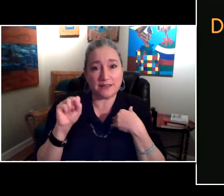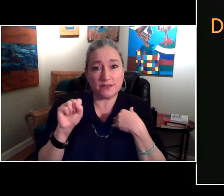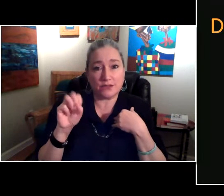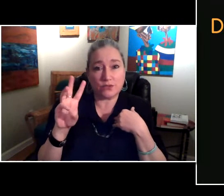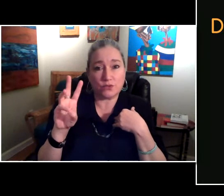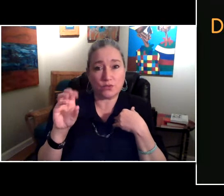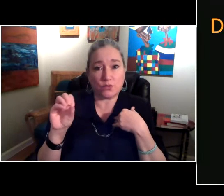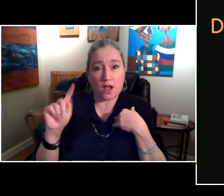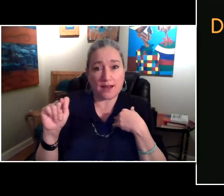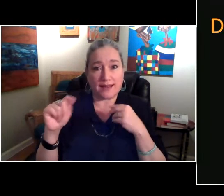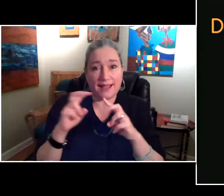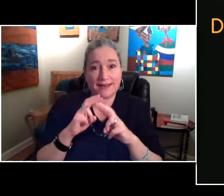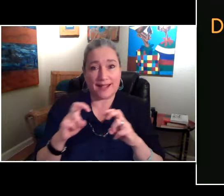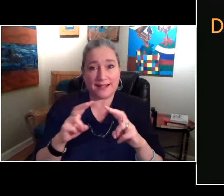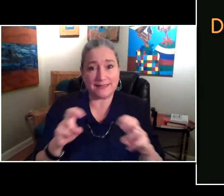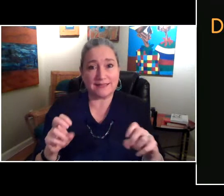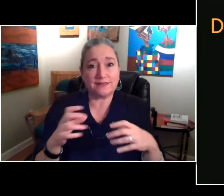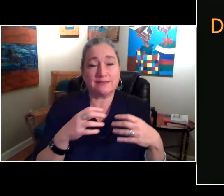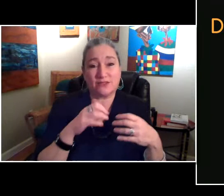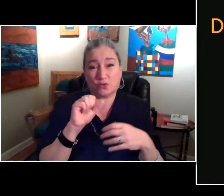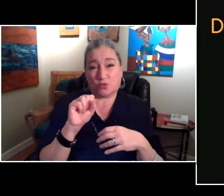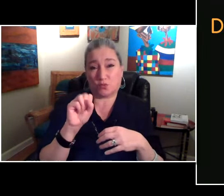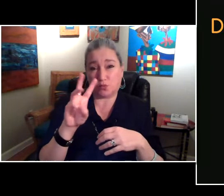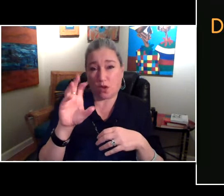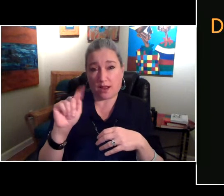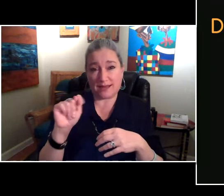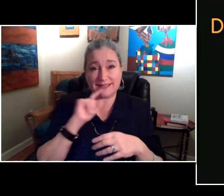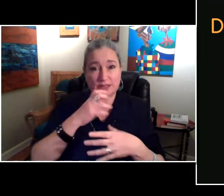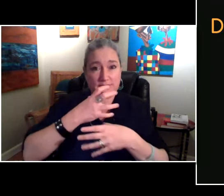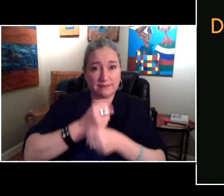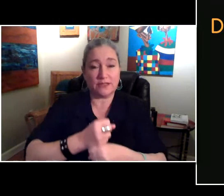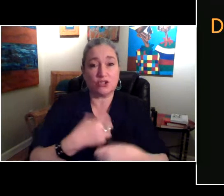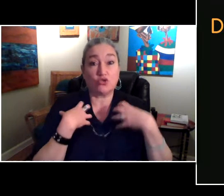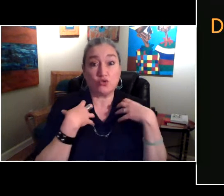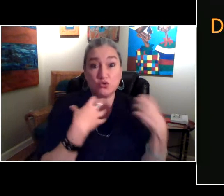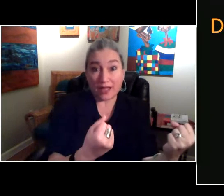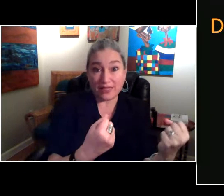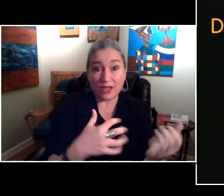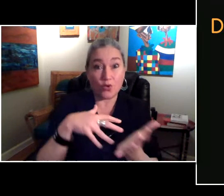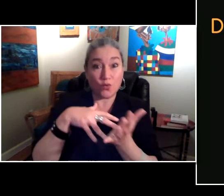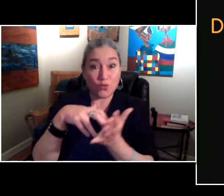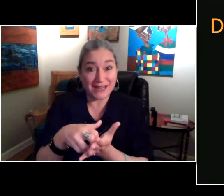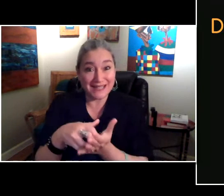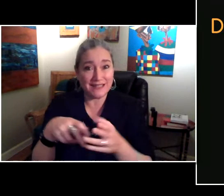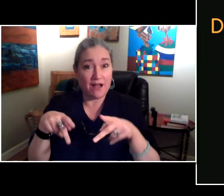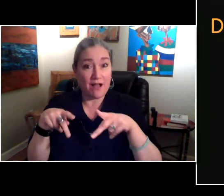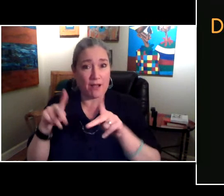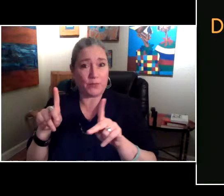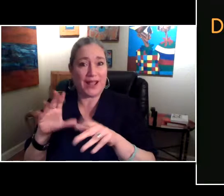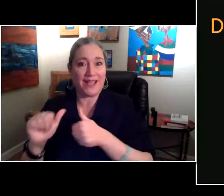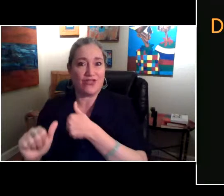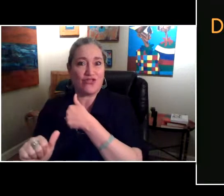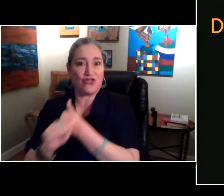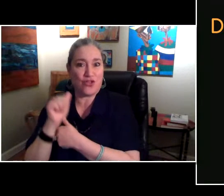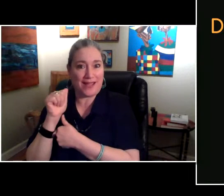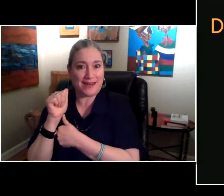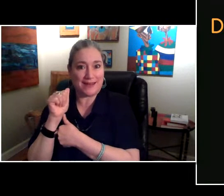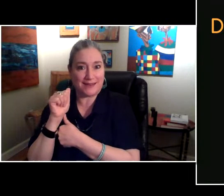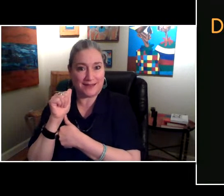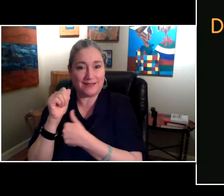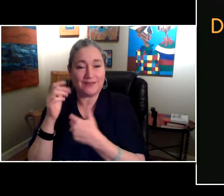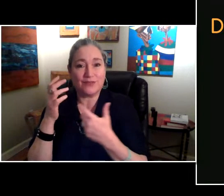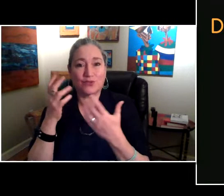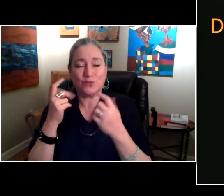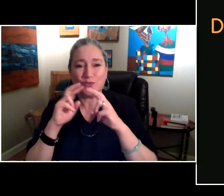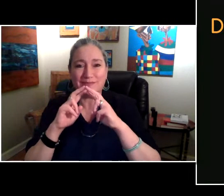educational system, what happened in our communities. We also did a SWOT analysis, that is an acronym for